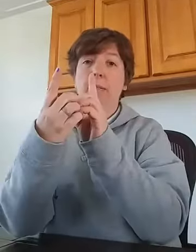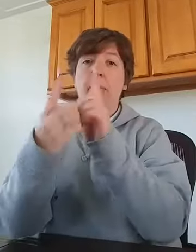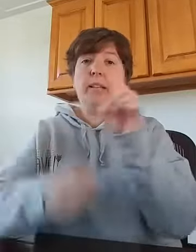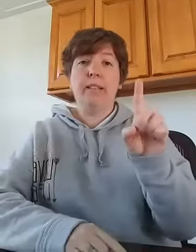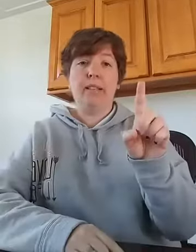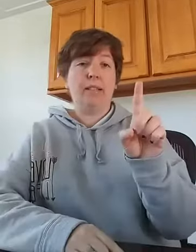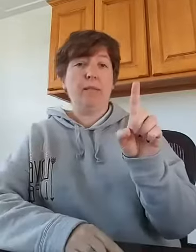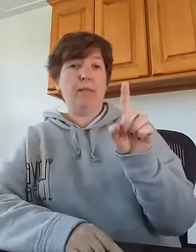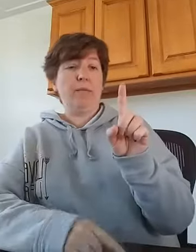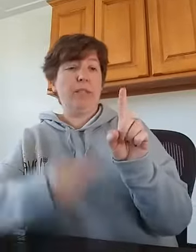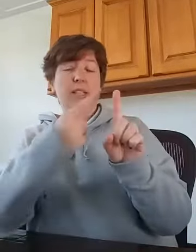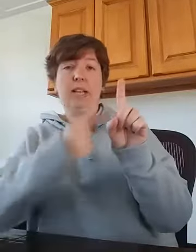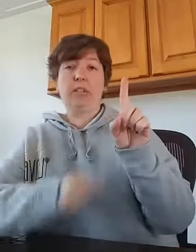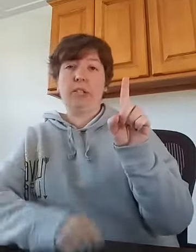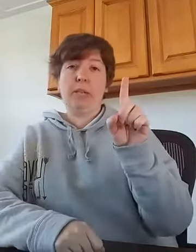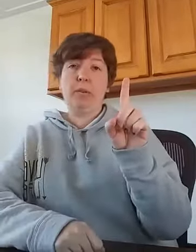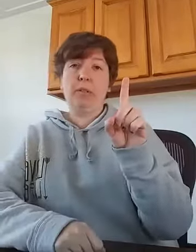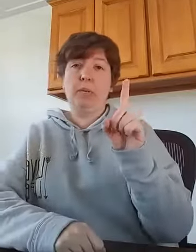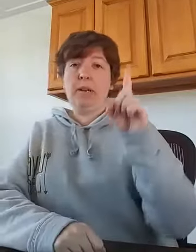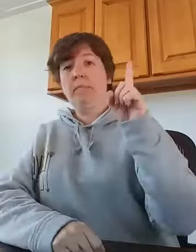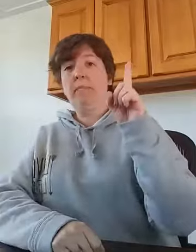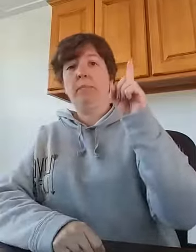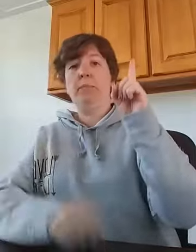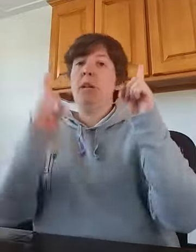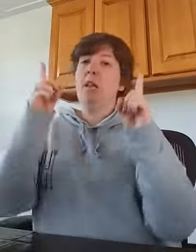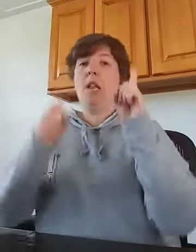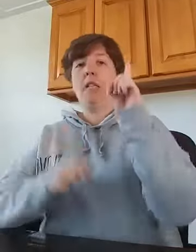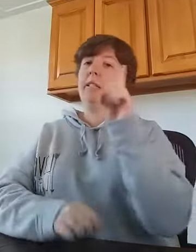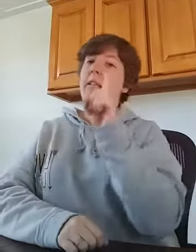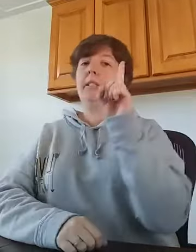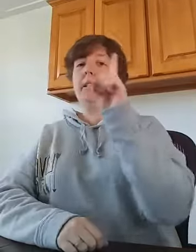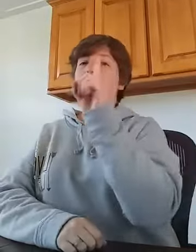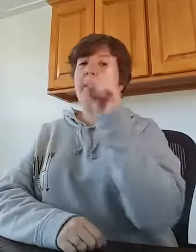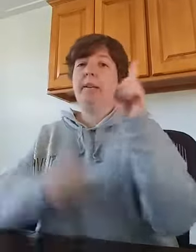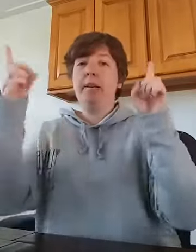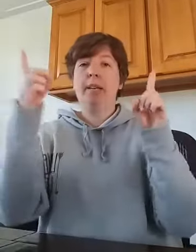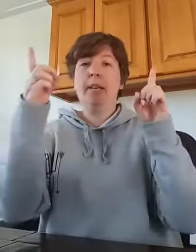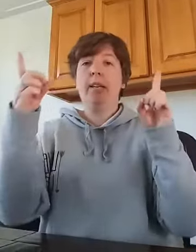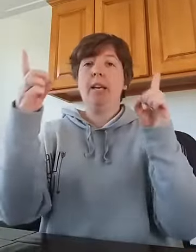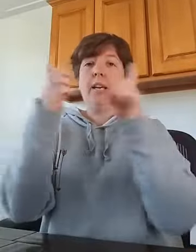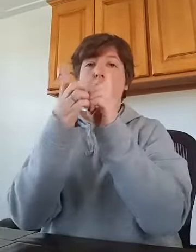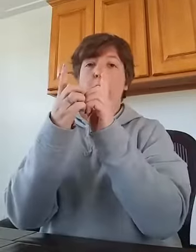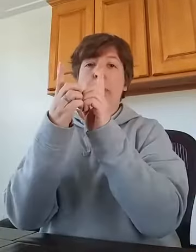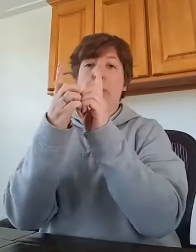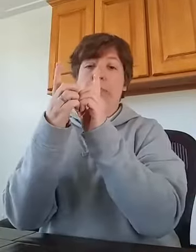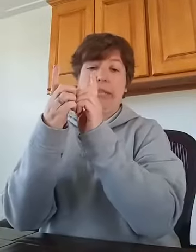because this kind of looks like a person, right? La-ti-da-ti-da, right? And two people meeting.